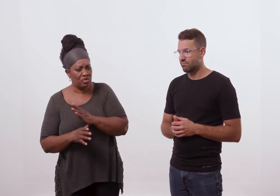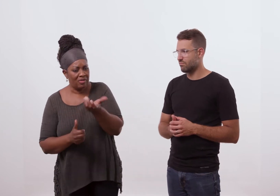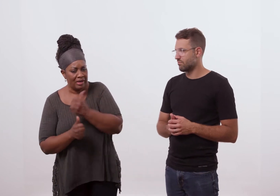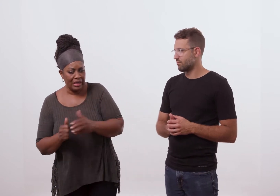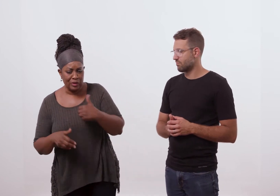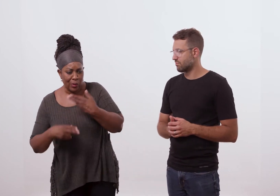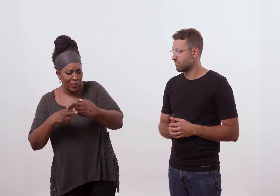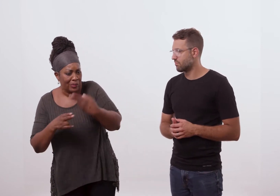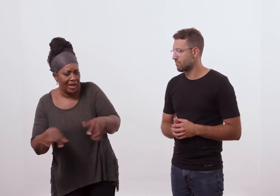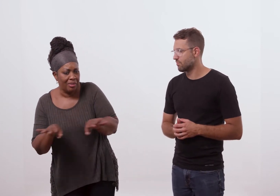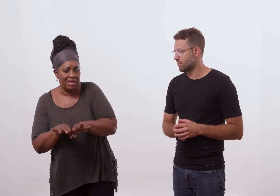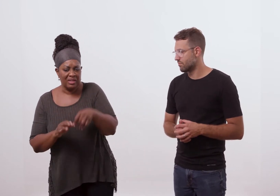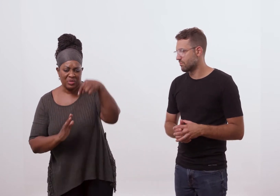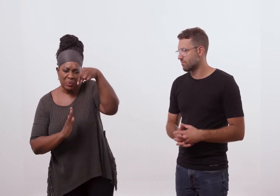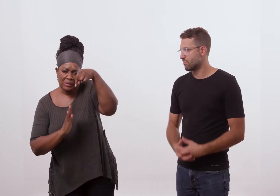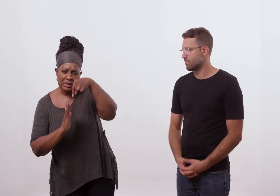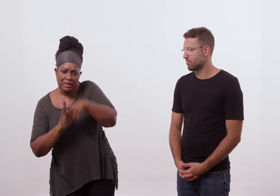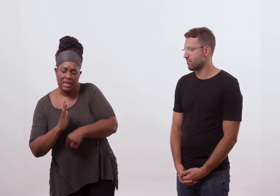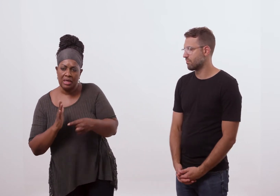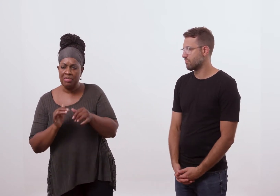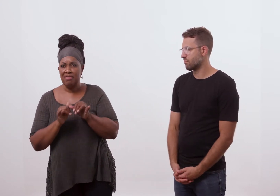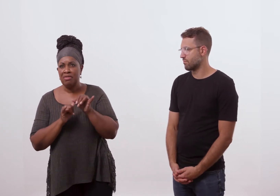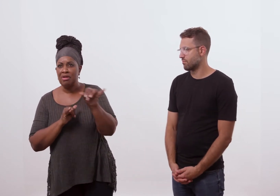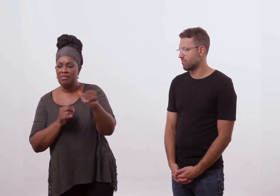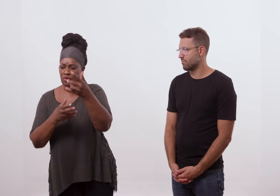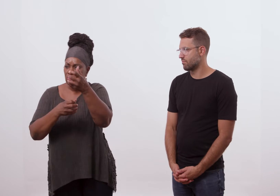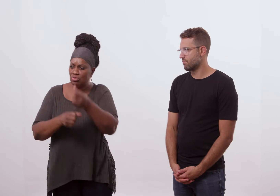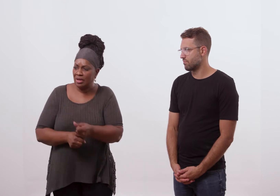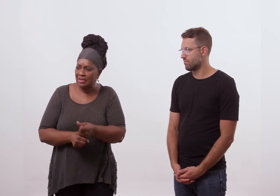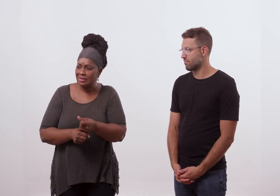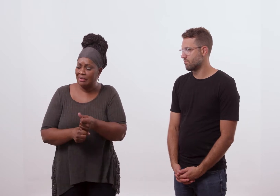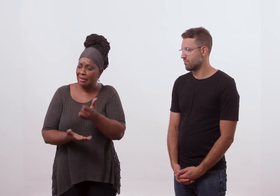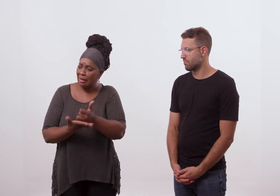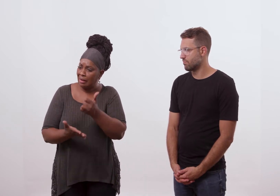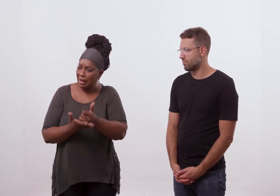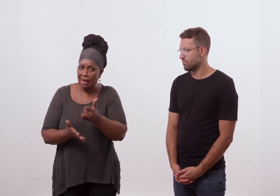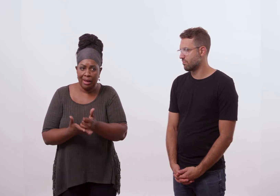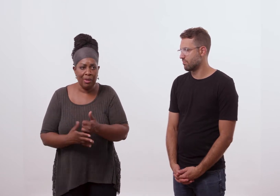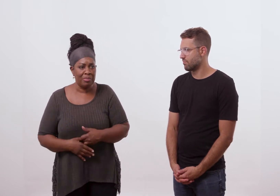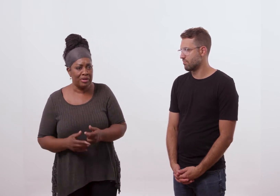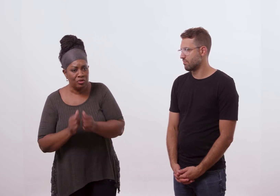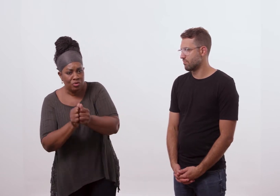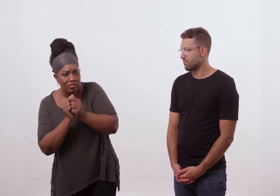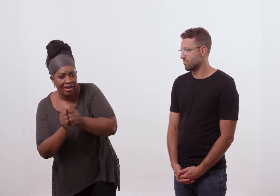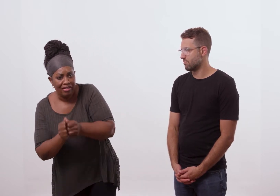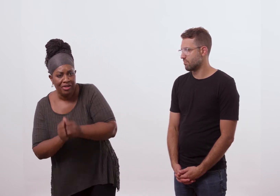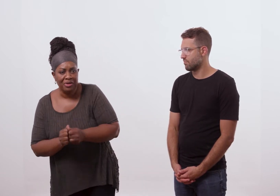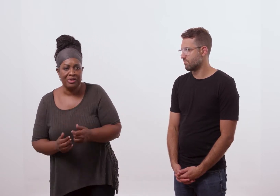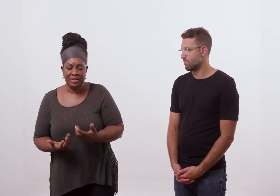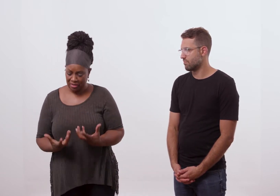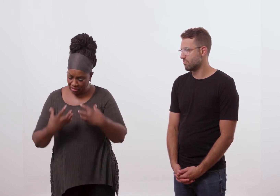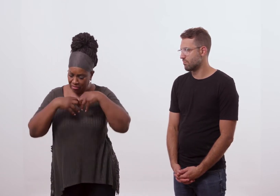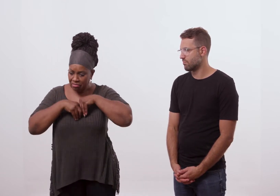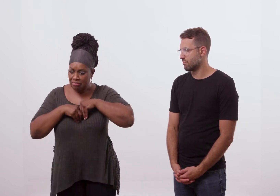names. Such deep and lasting trust can't help but unite a pair in love. But not always. Once new life is